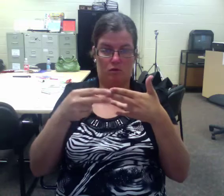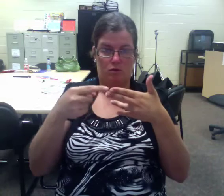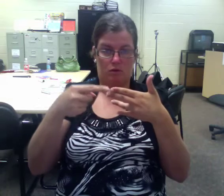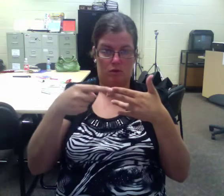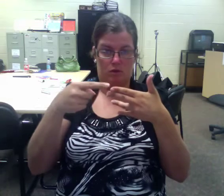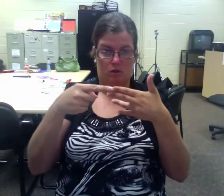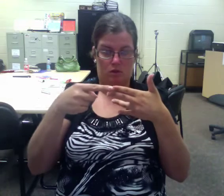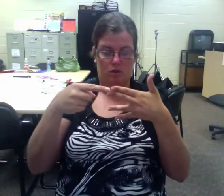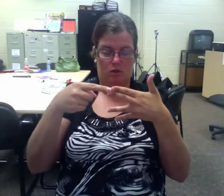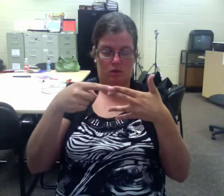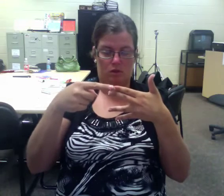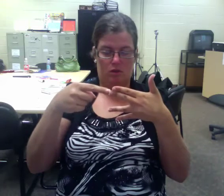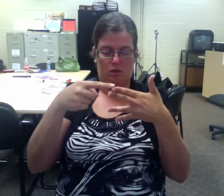2/5 were what we call patriots.